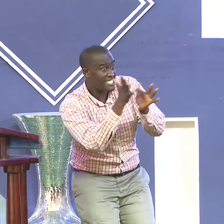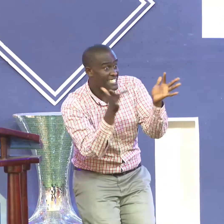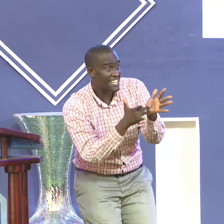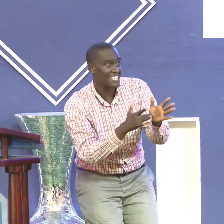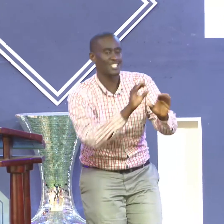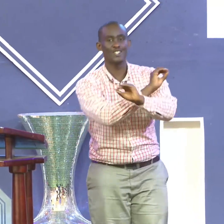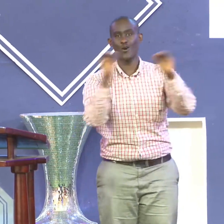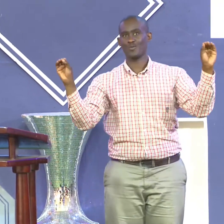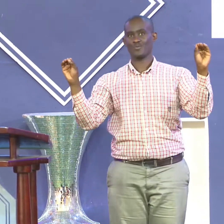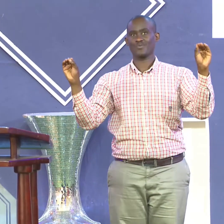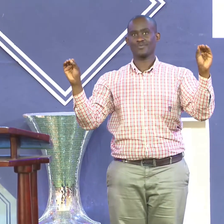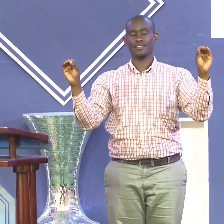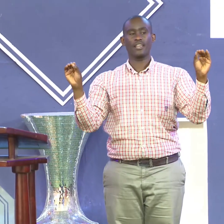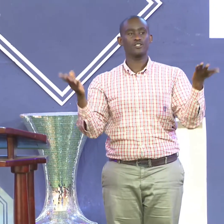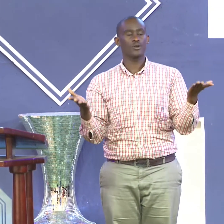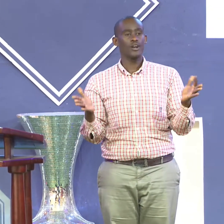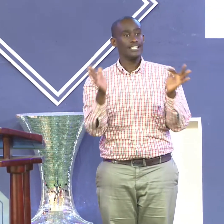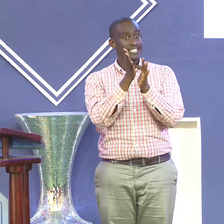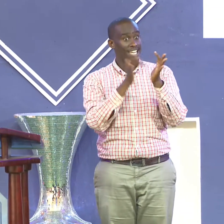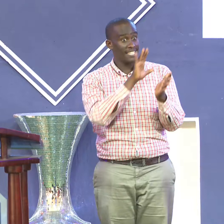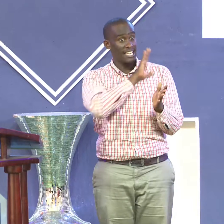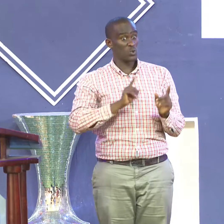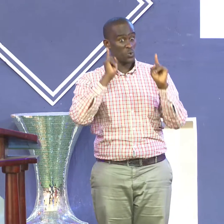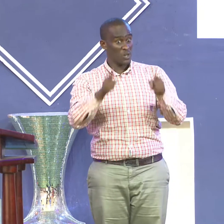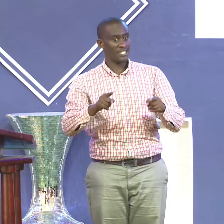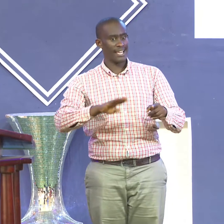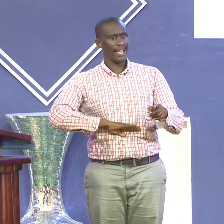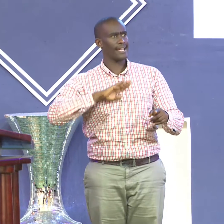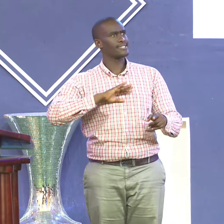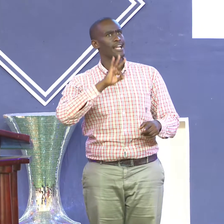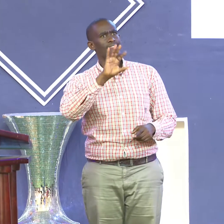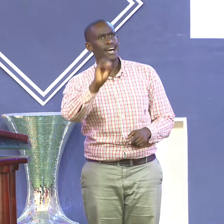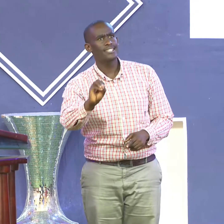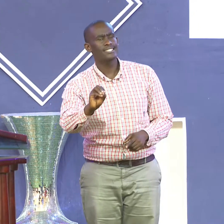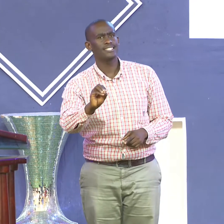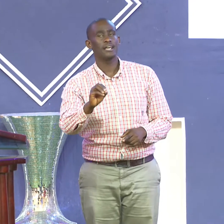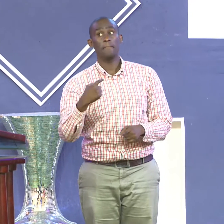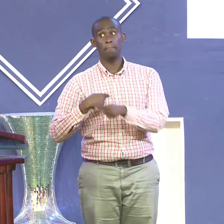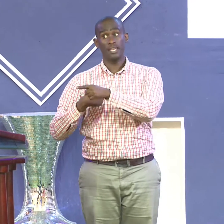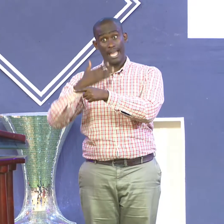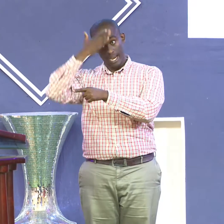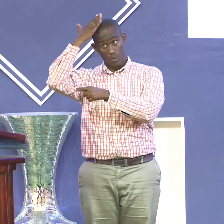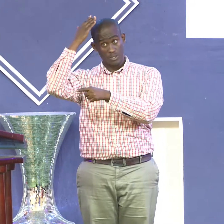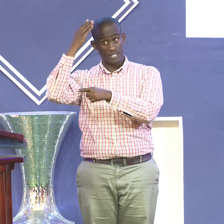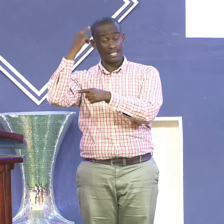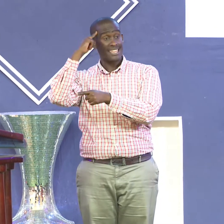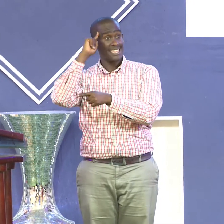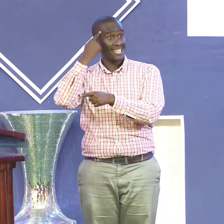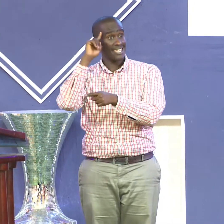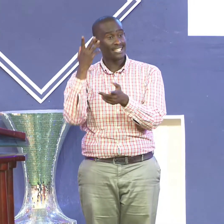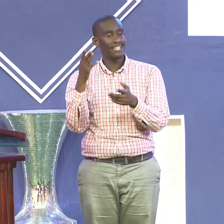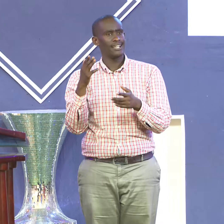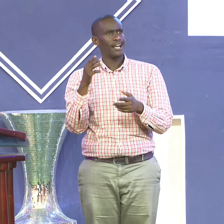him. Yatuuka ku myaka 30. He reached 30 years of age. Nabadde ndowooza ku Yesu. I was thinking about Jesus.